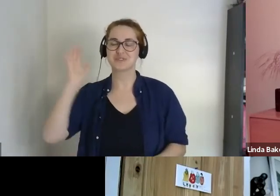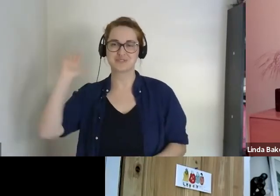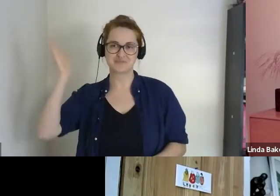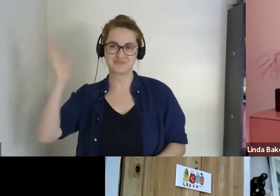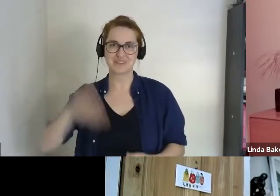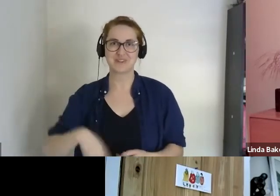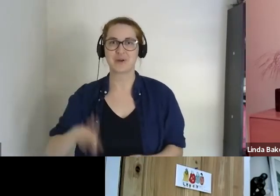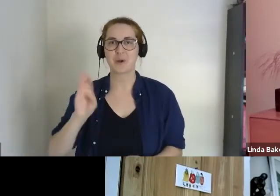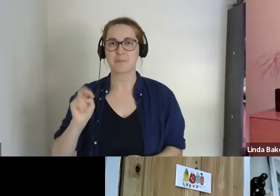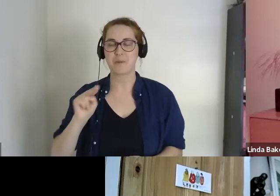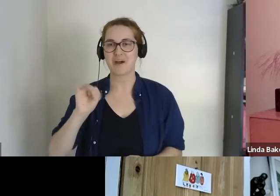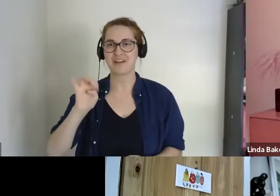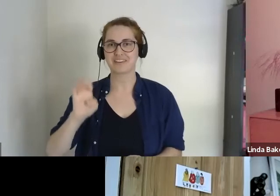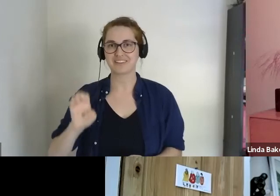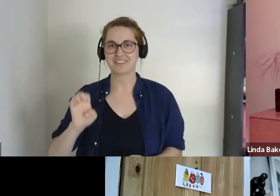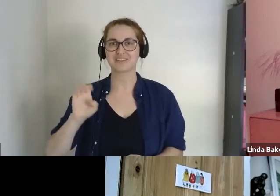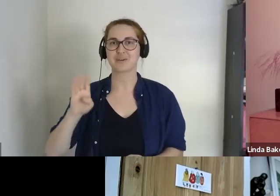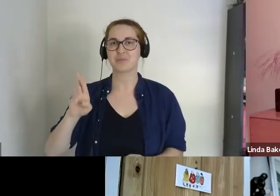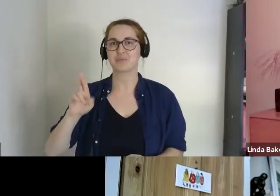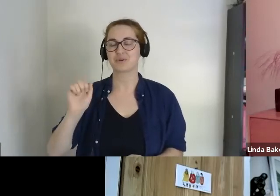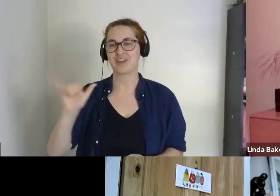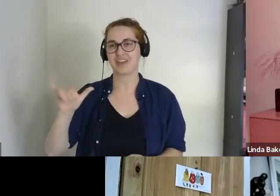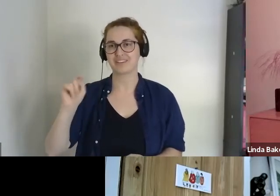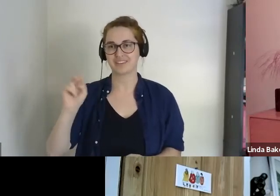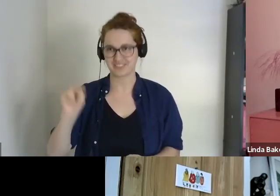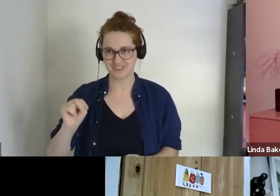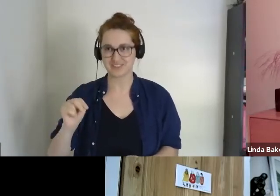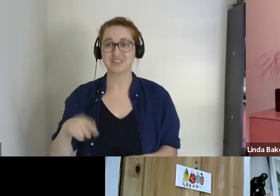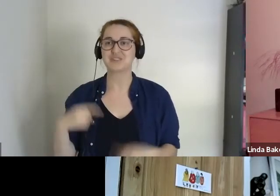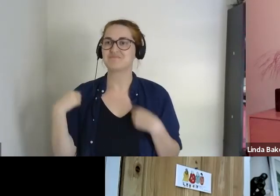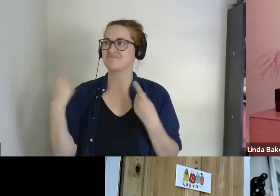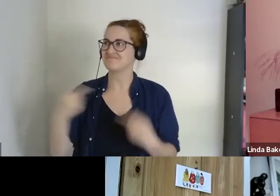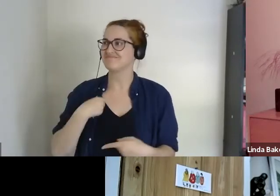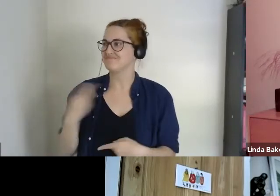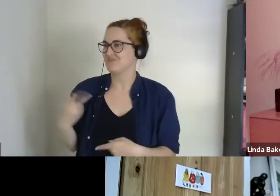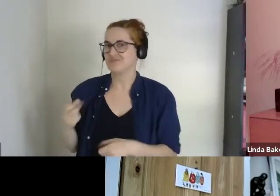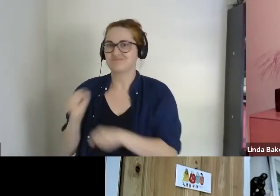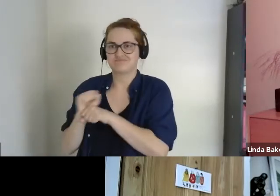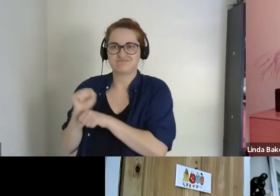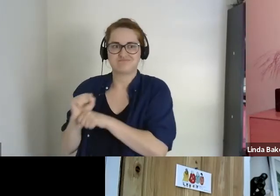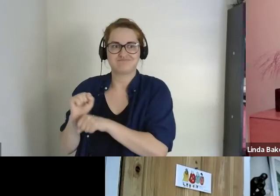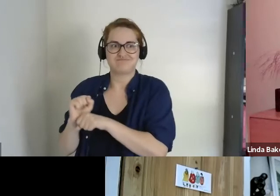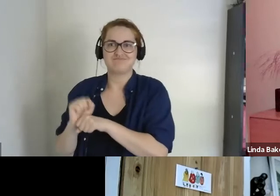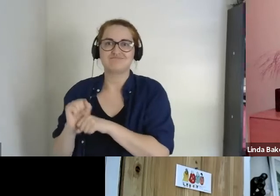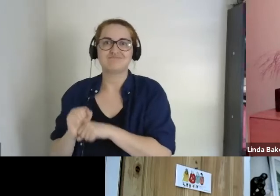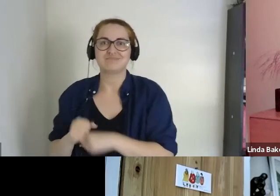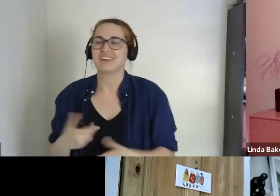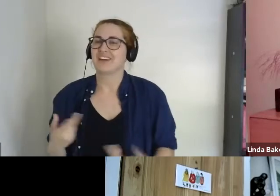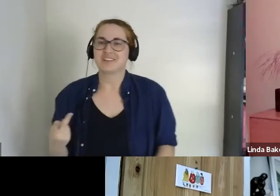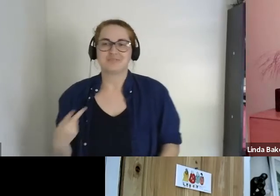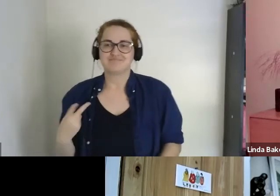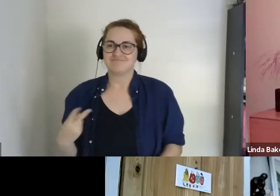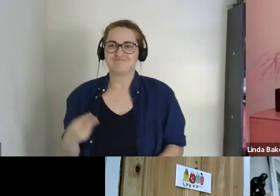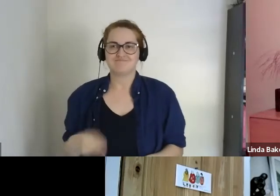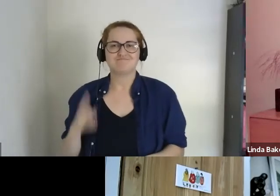and worked with Bonnie for many years now, and myself and our team, we can speak without hesitation